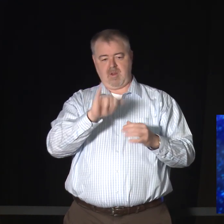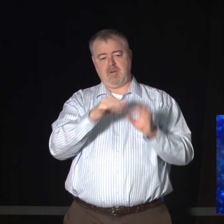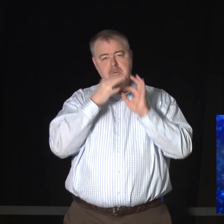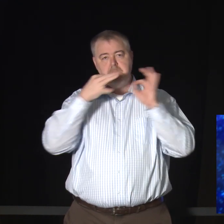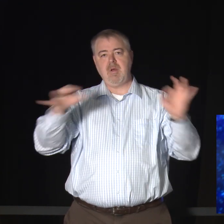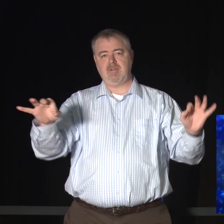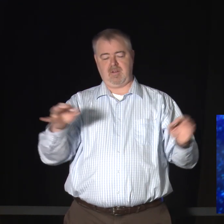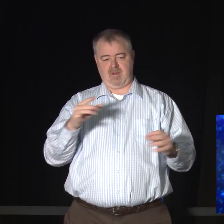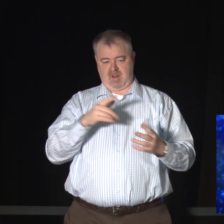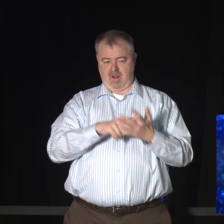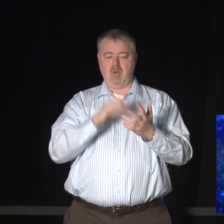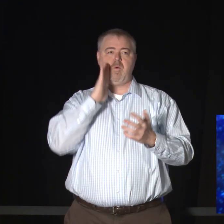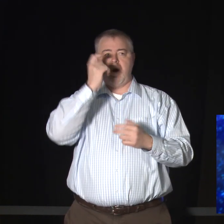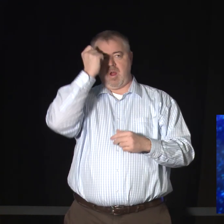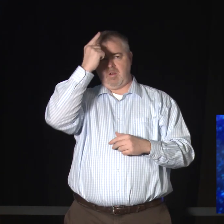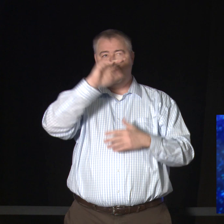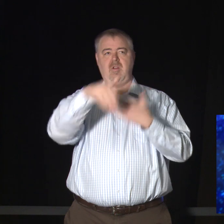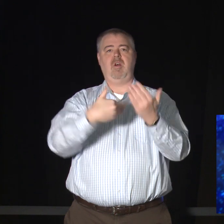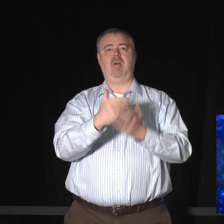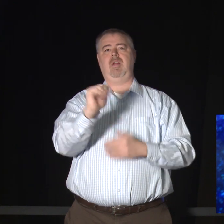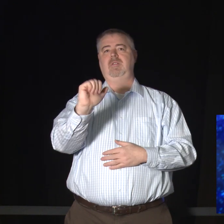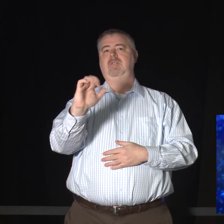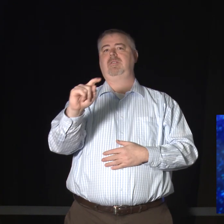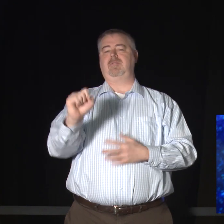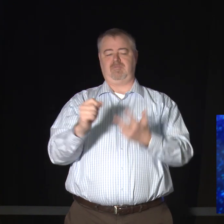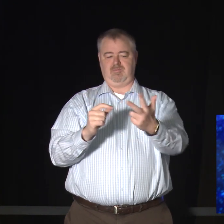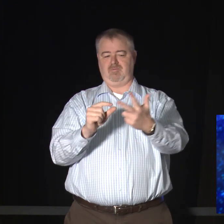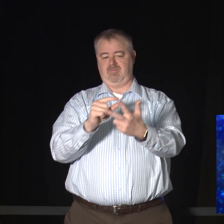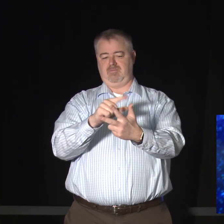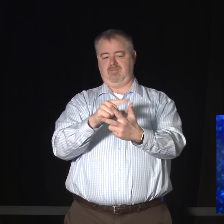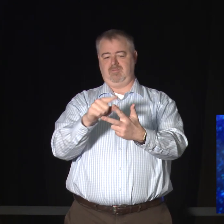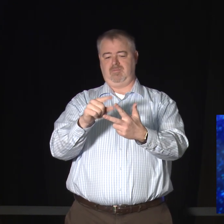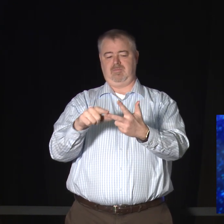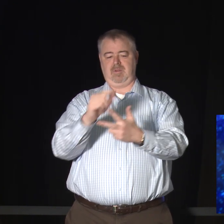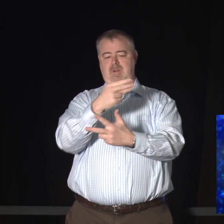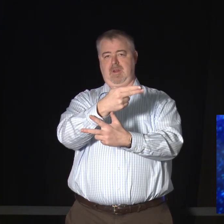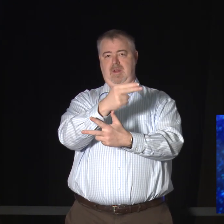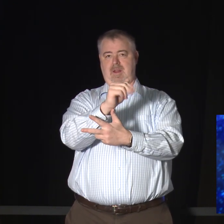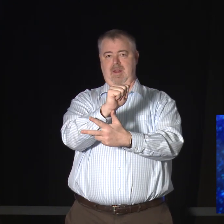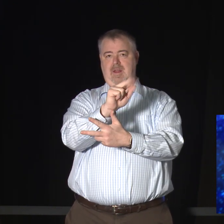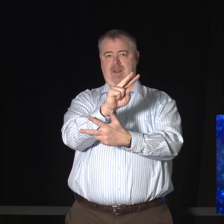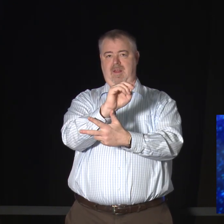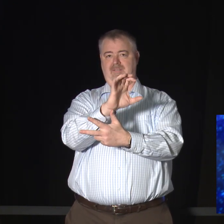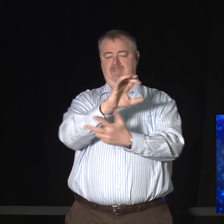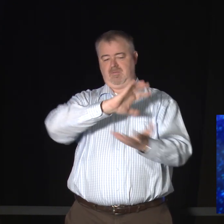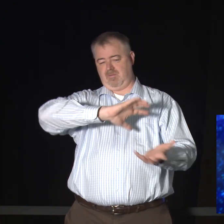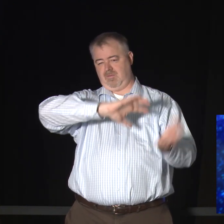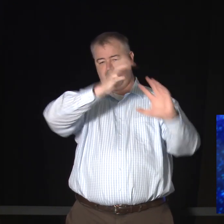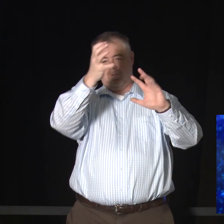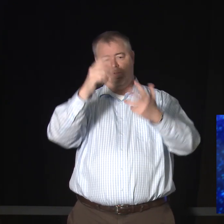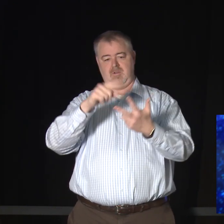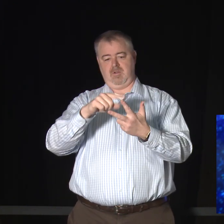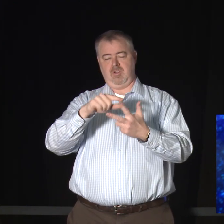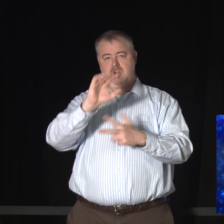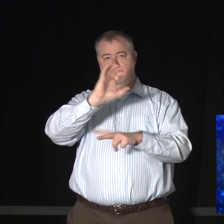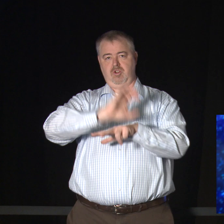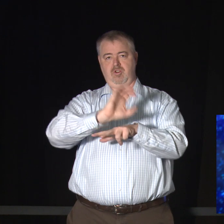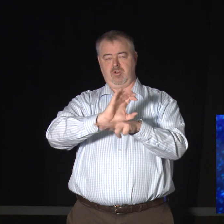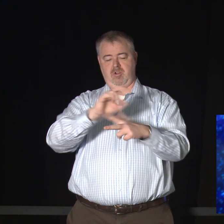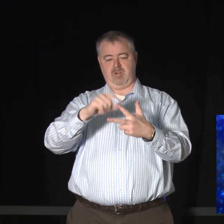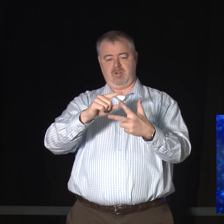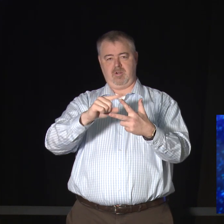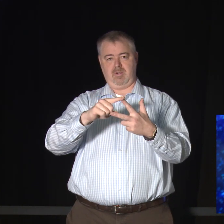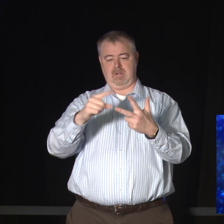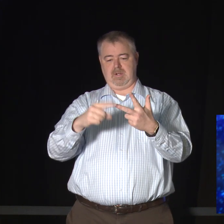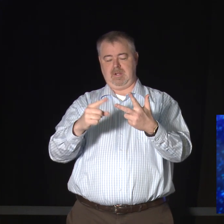Acts. Three words: havoc, church, scattered.